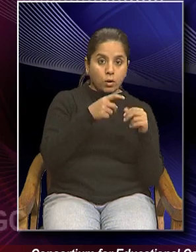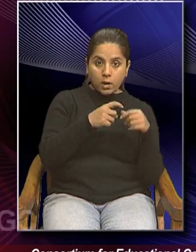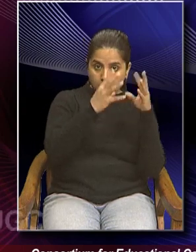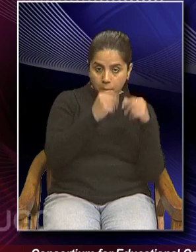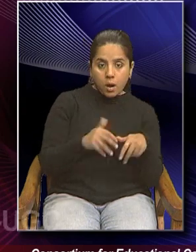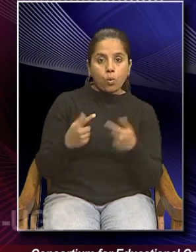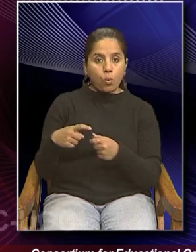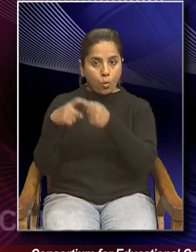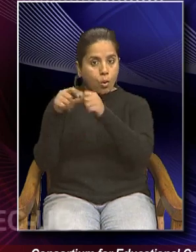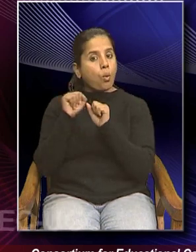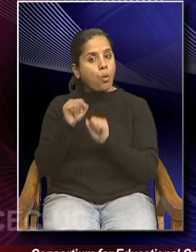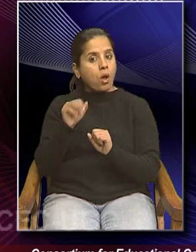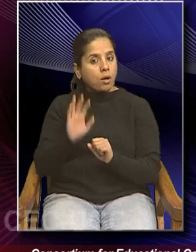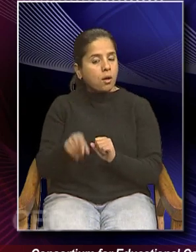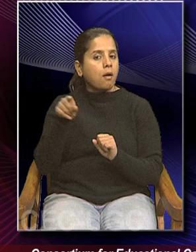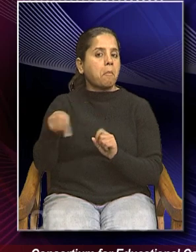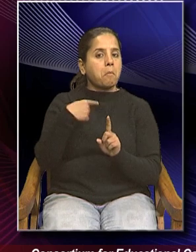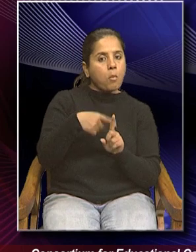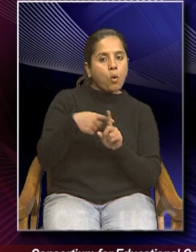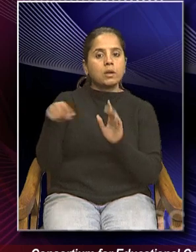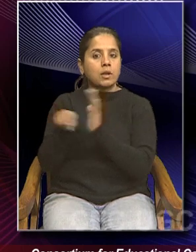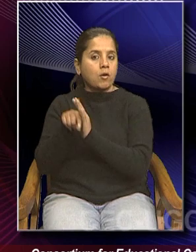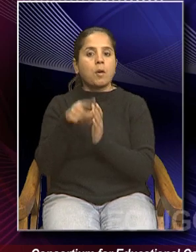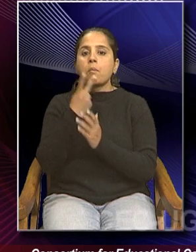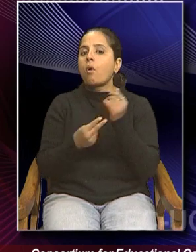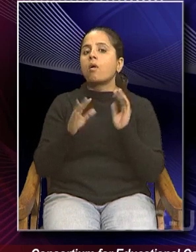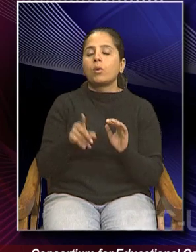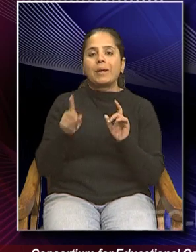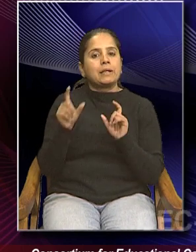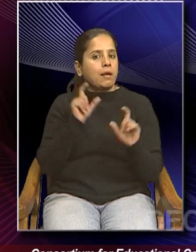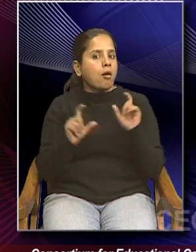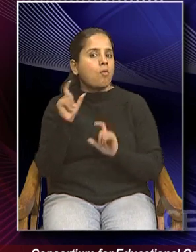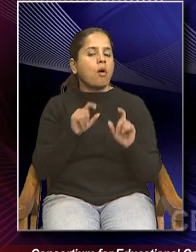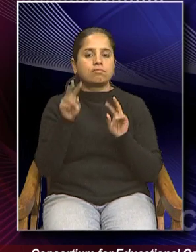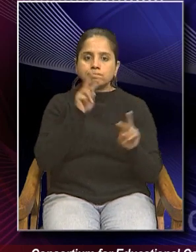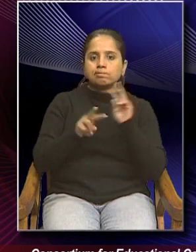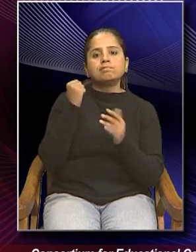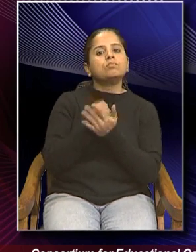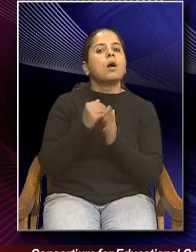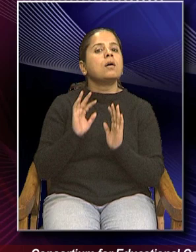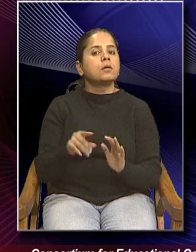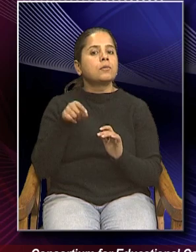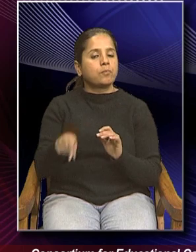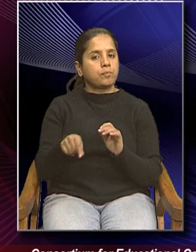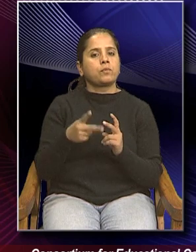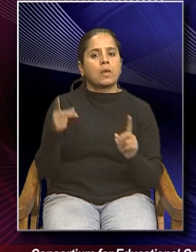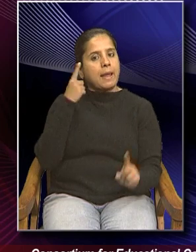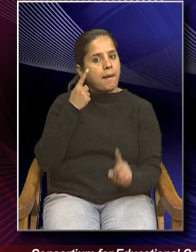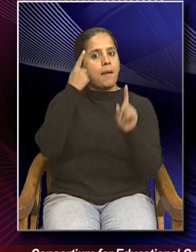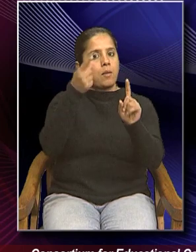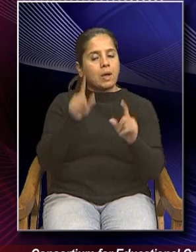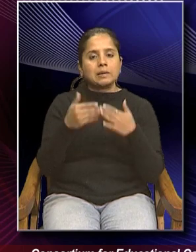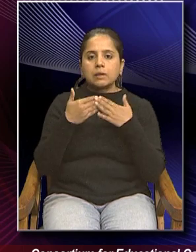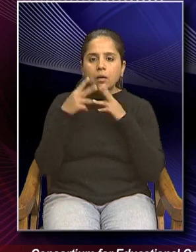qualitative have their own merits and drawbacks that need to be carefully considered based on the specific aim of the